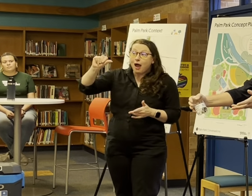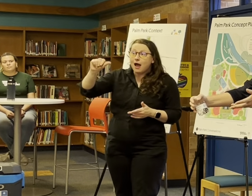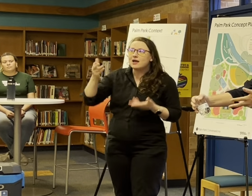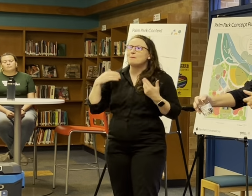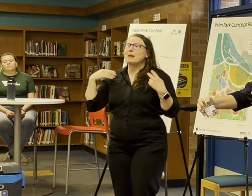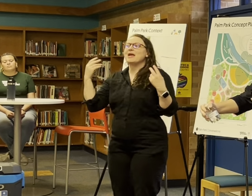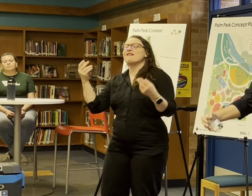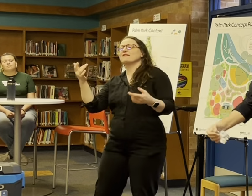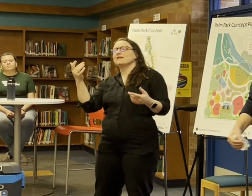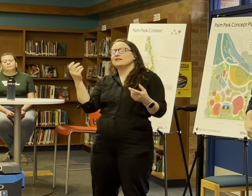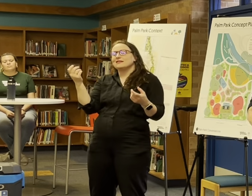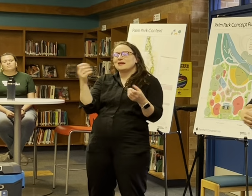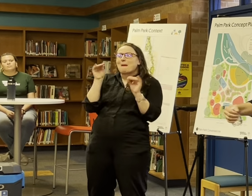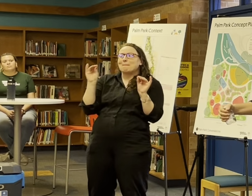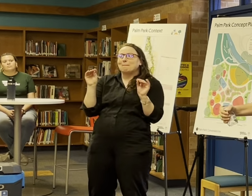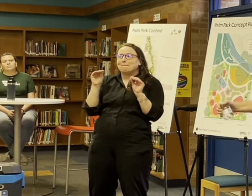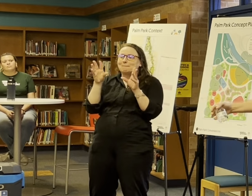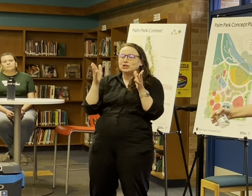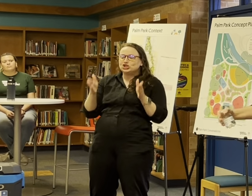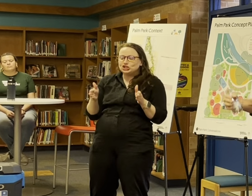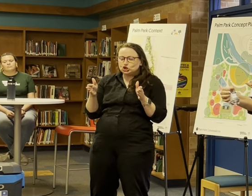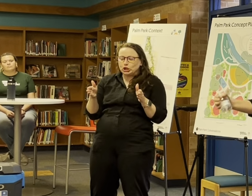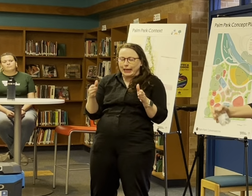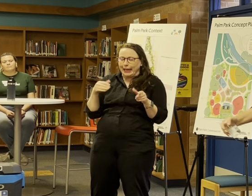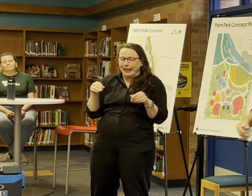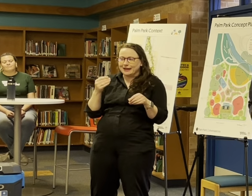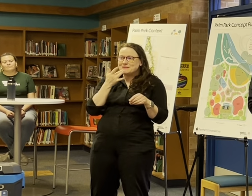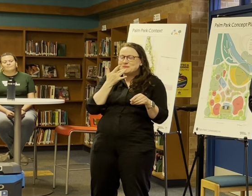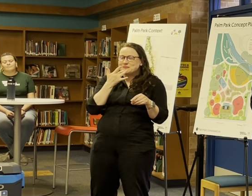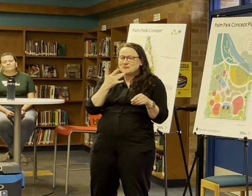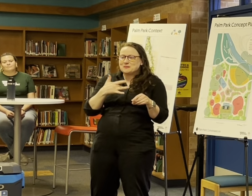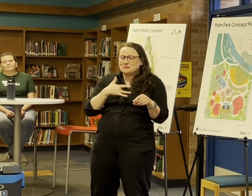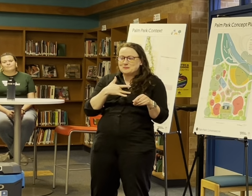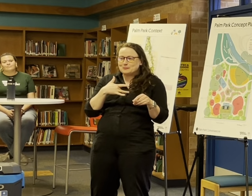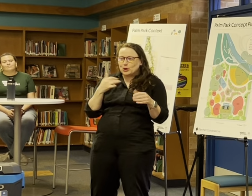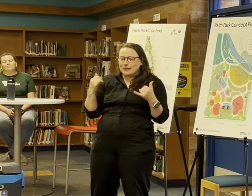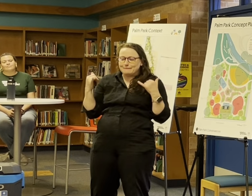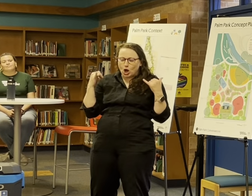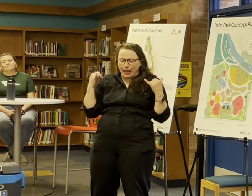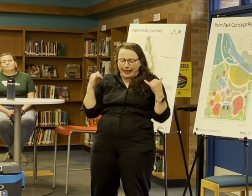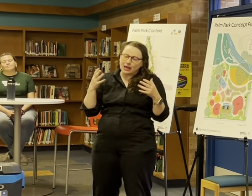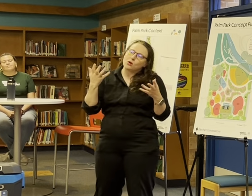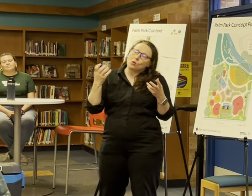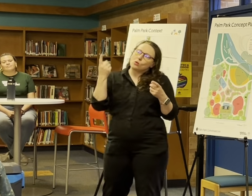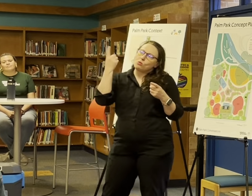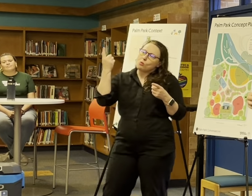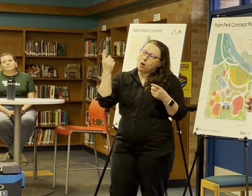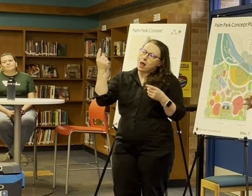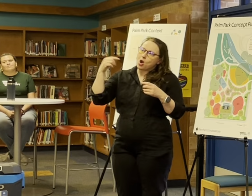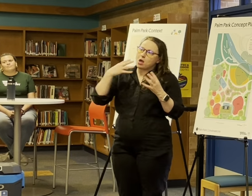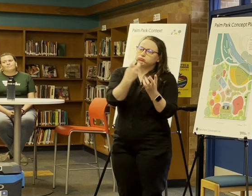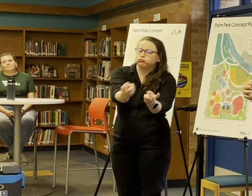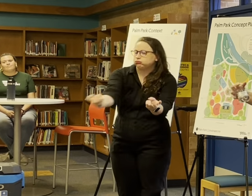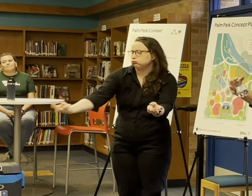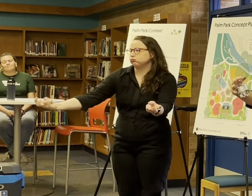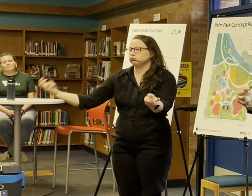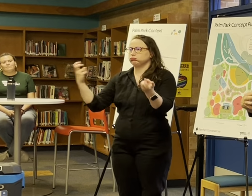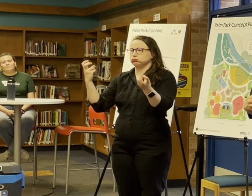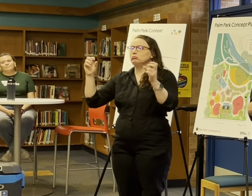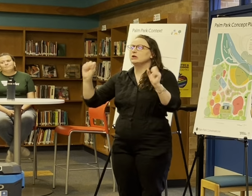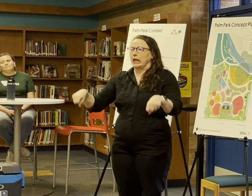the birthday party, or just getting around and blowing out some birthday candles. So we want to be communal, but also be